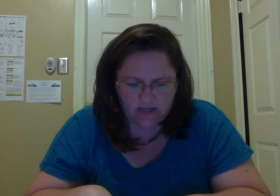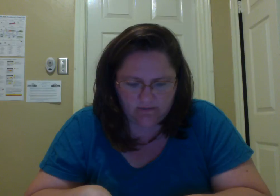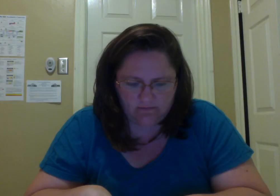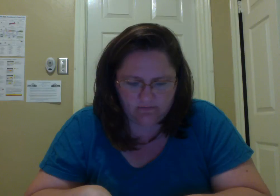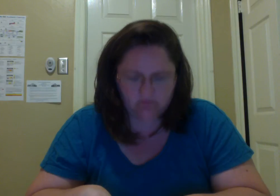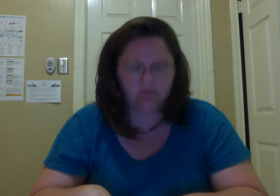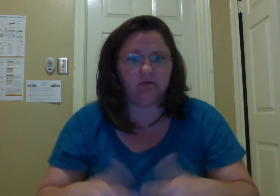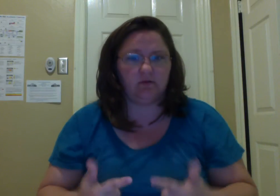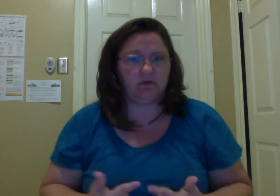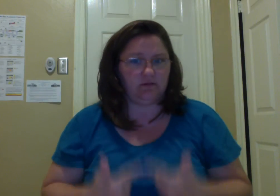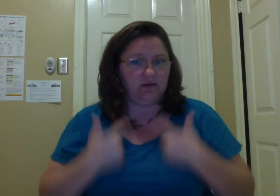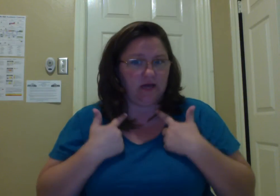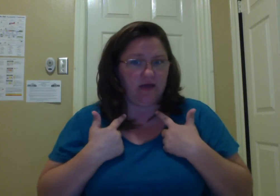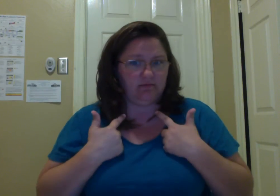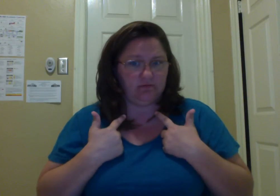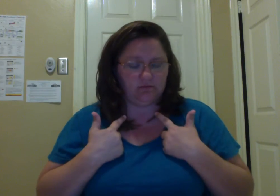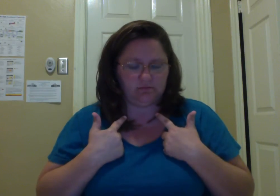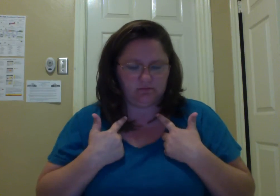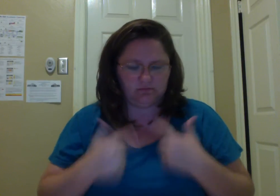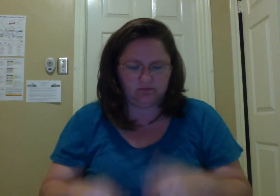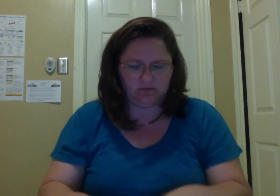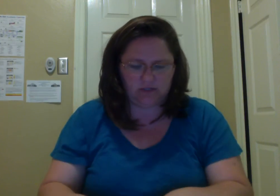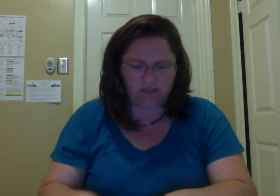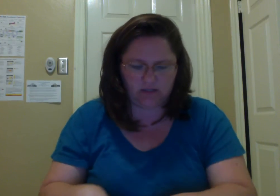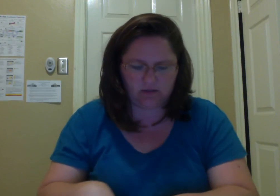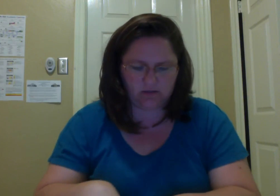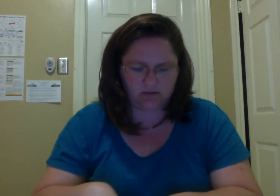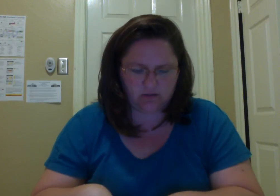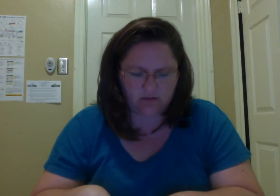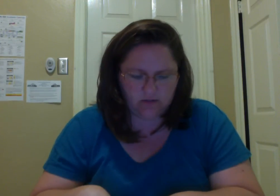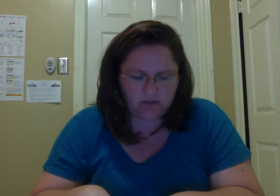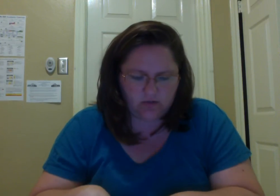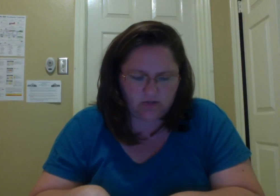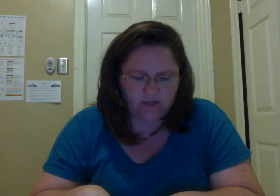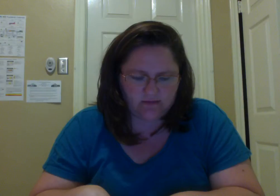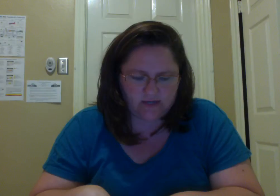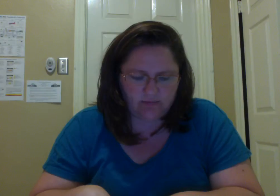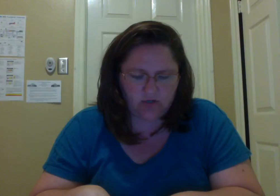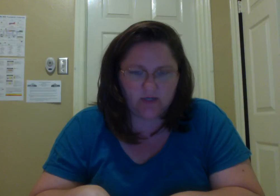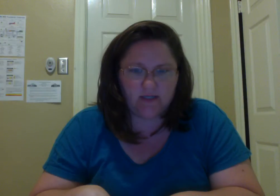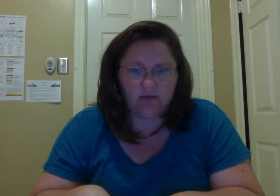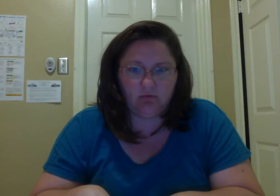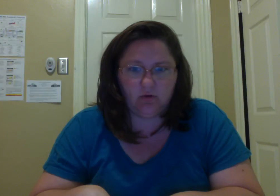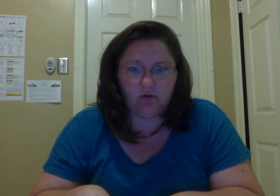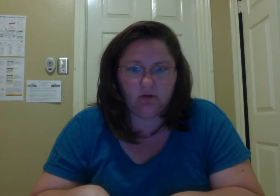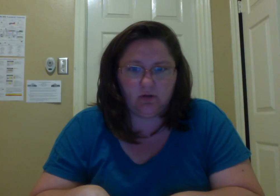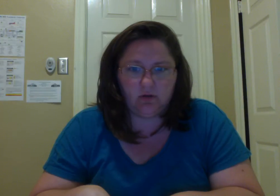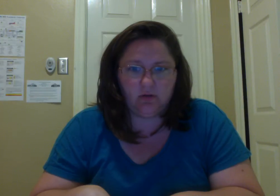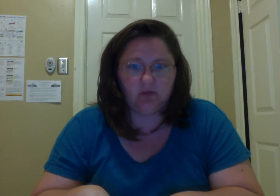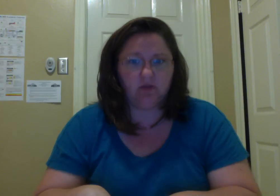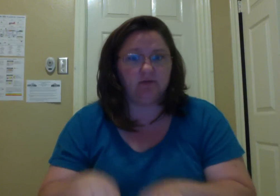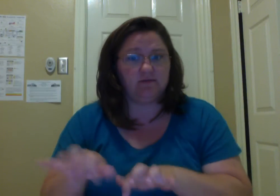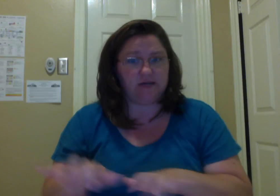alive. It's alive. Okay? You can't type it on a keyboard.